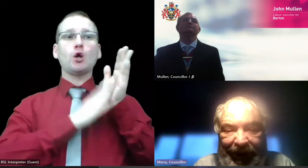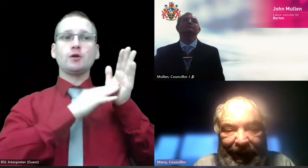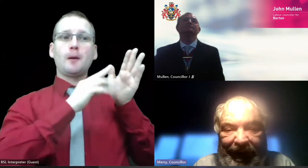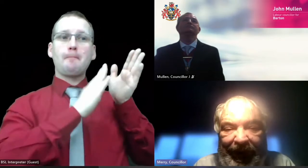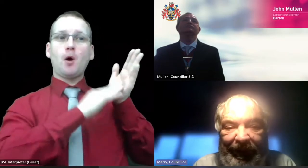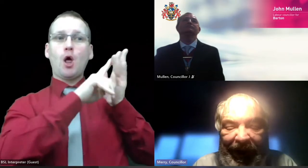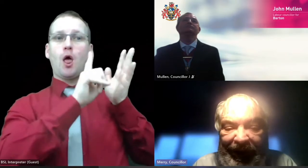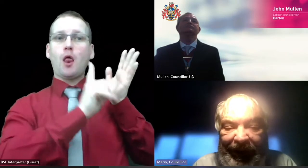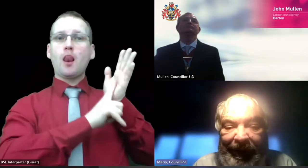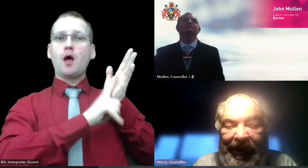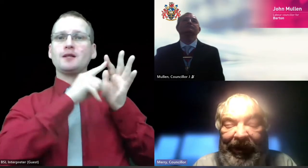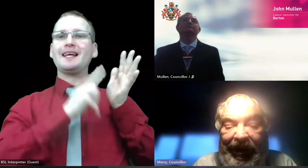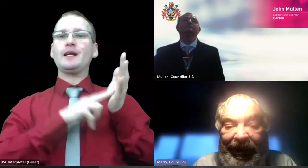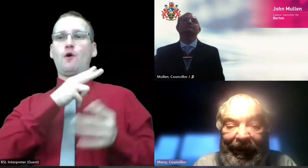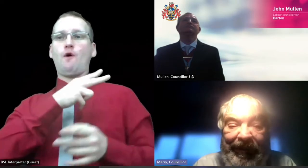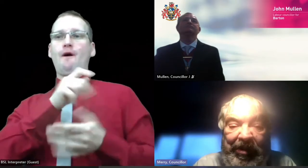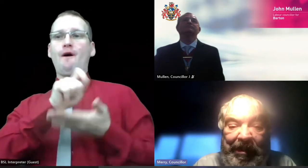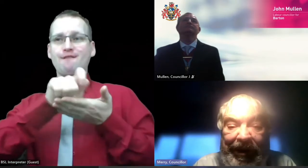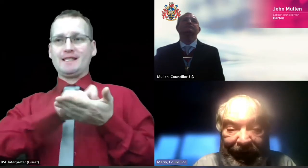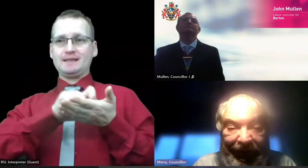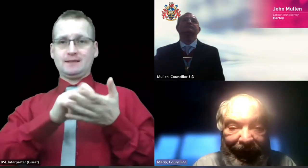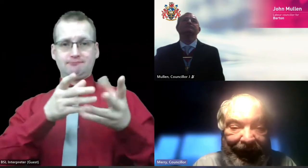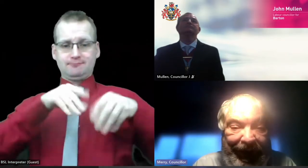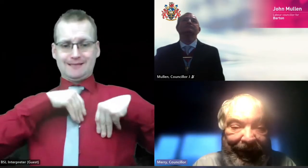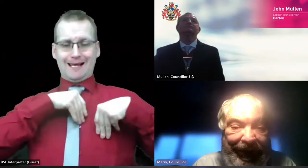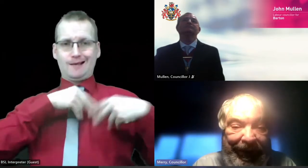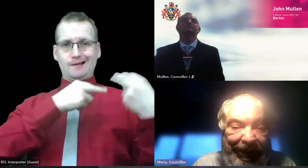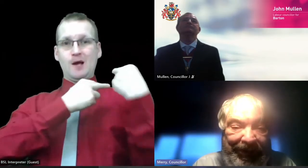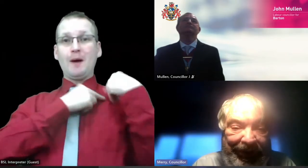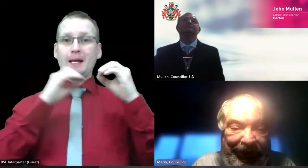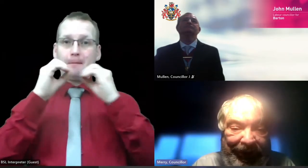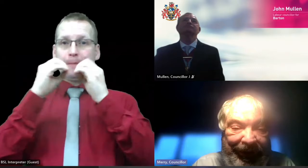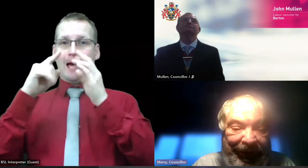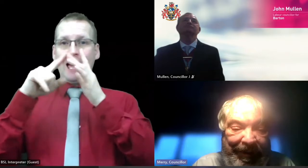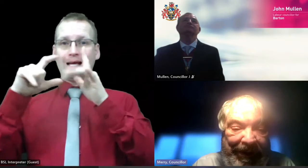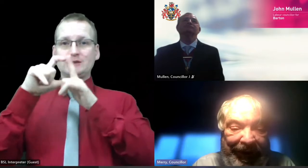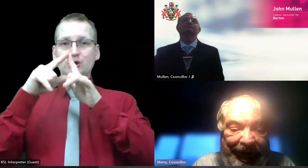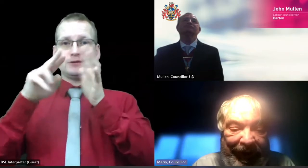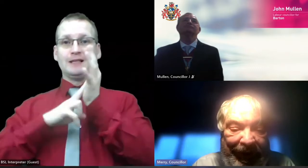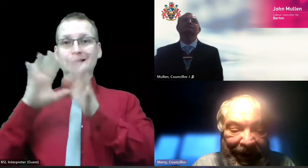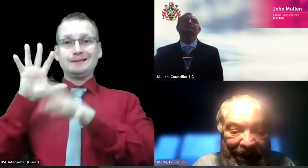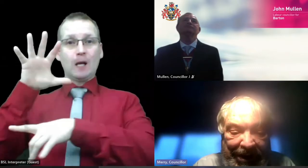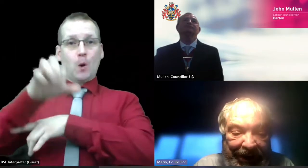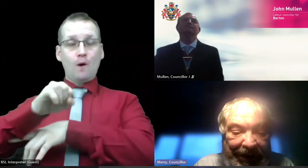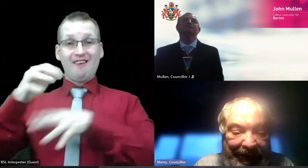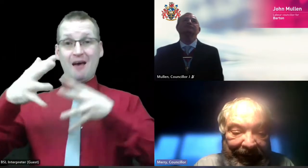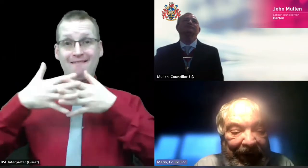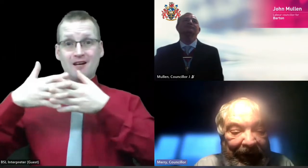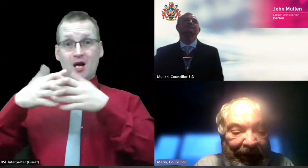office when Biden is taking the presidency of America on,